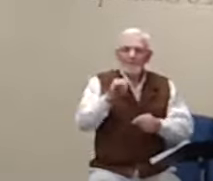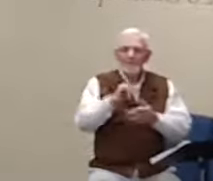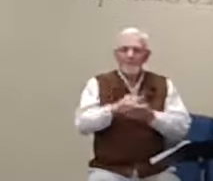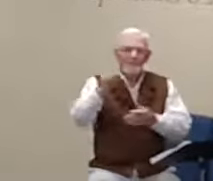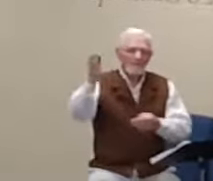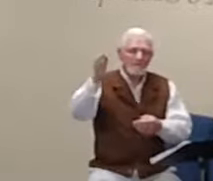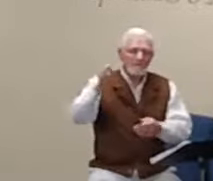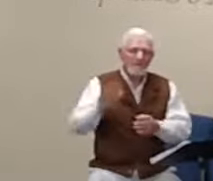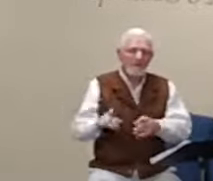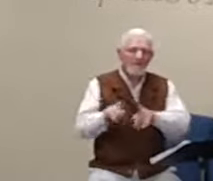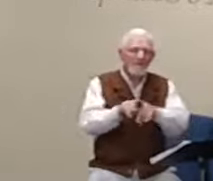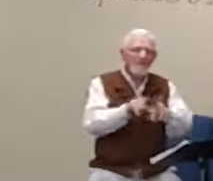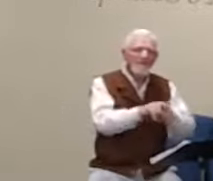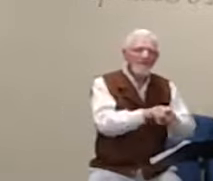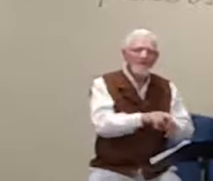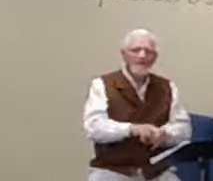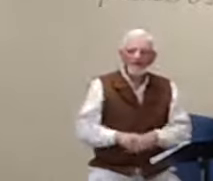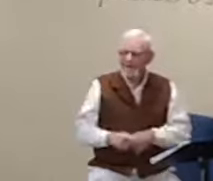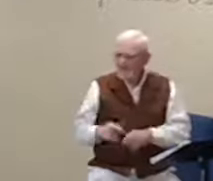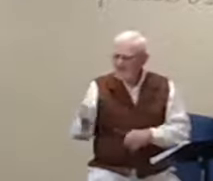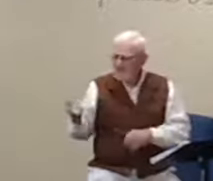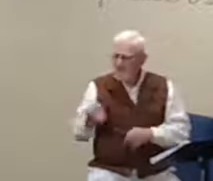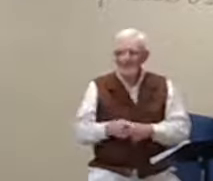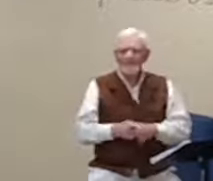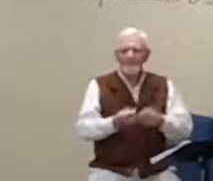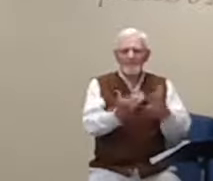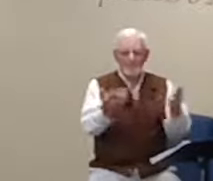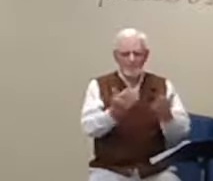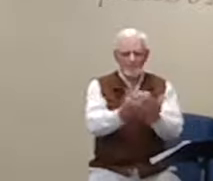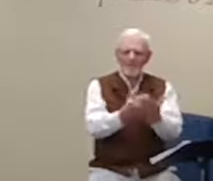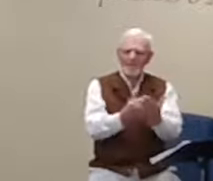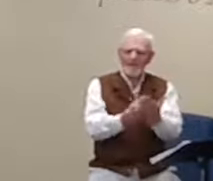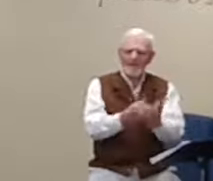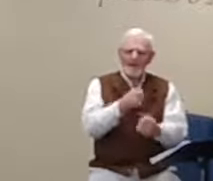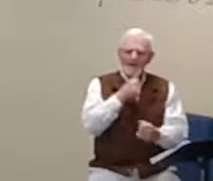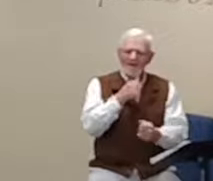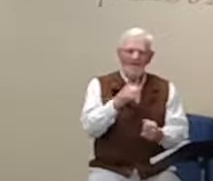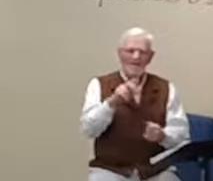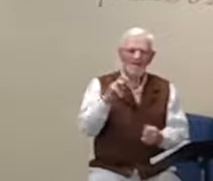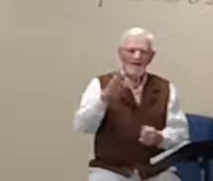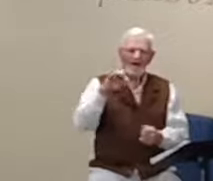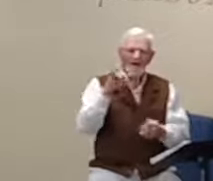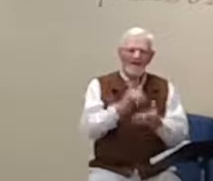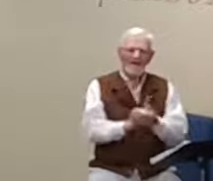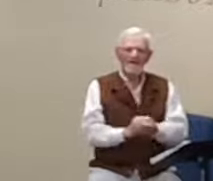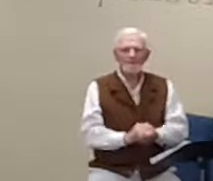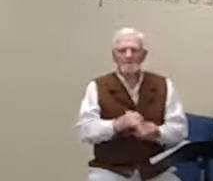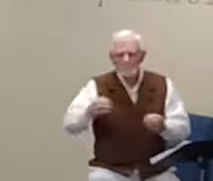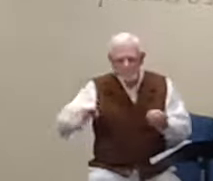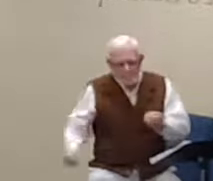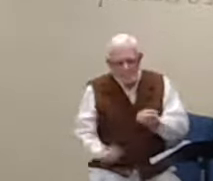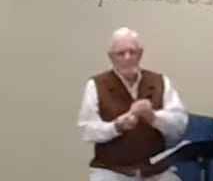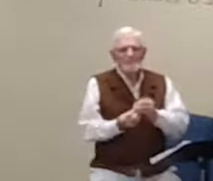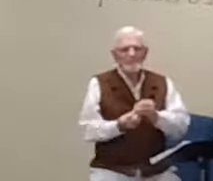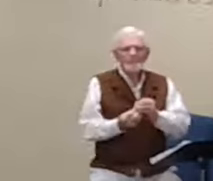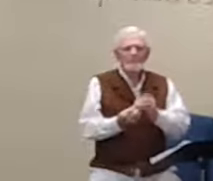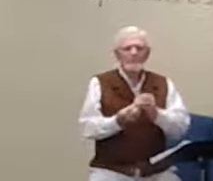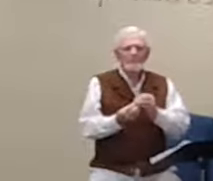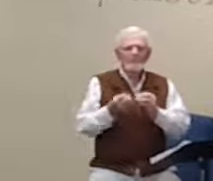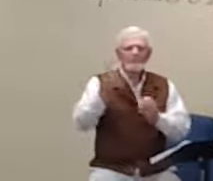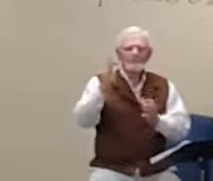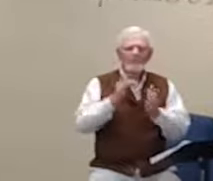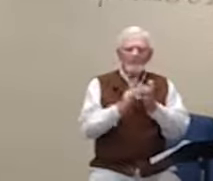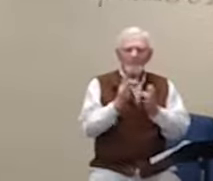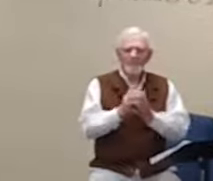me, I have kind of a spreadsheet mentality, so I don't mind the dry sermons as long as there's substance to it. And I'll add my own